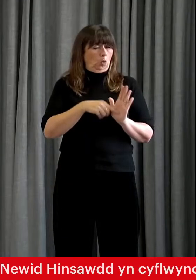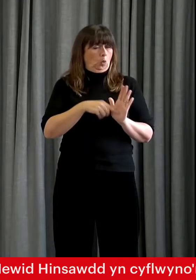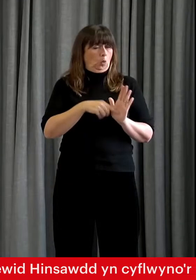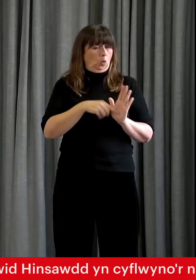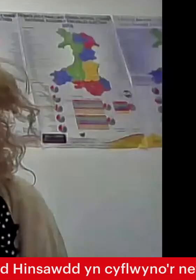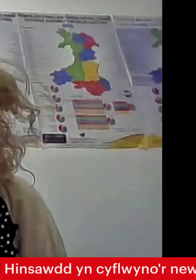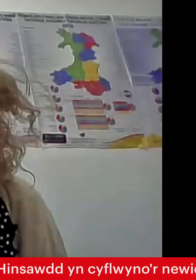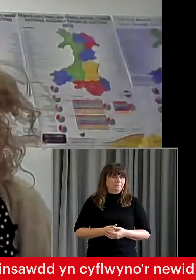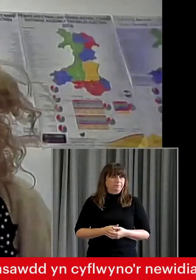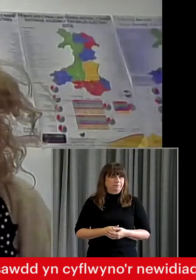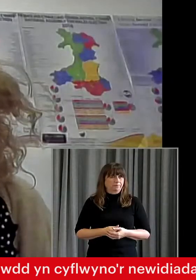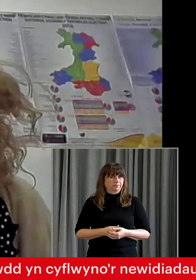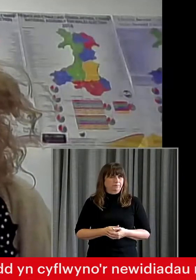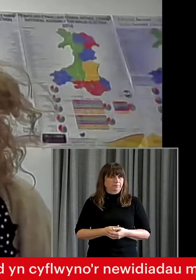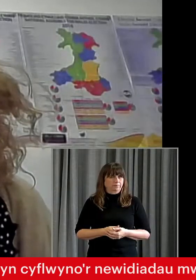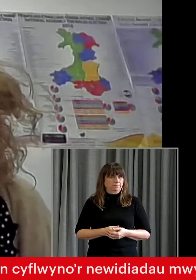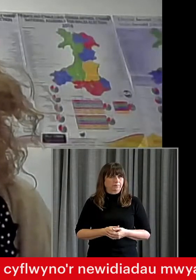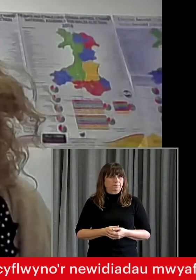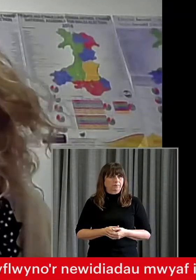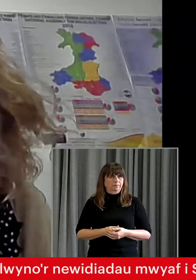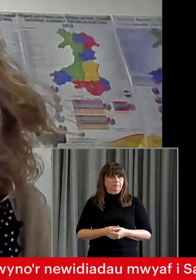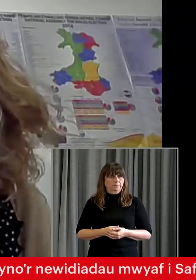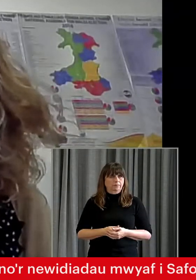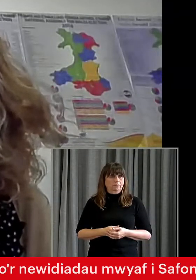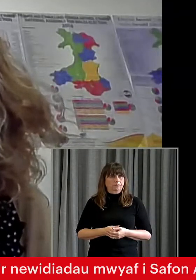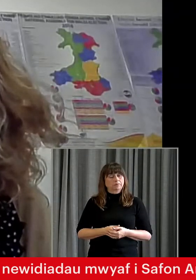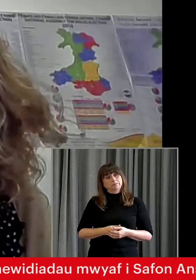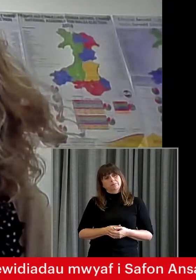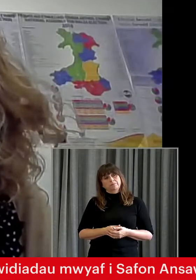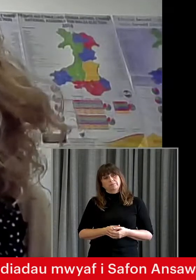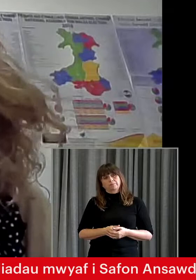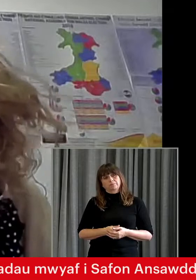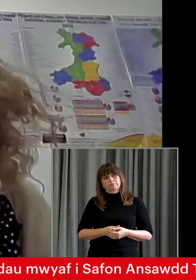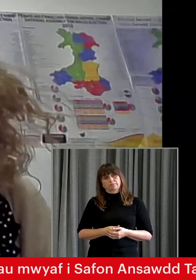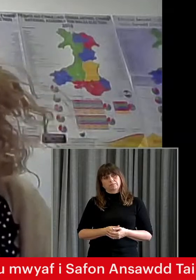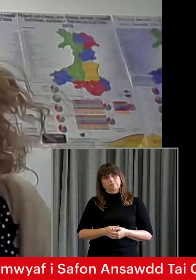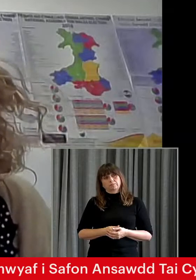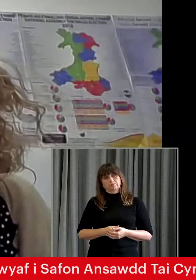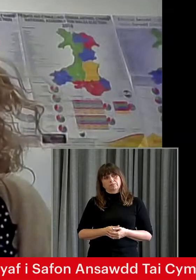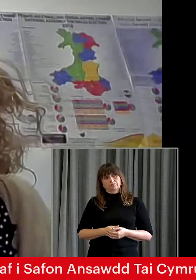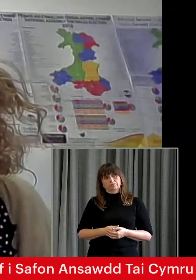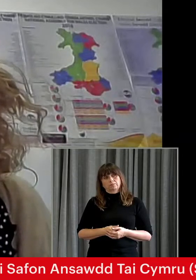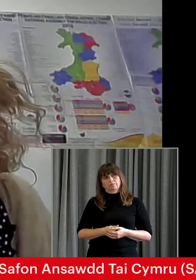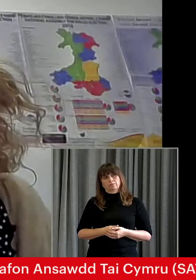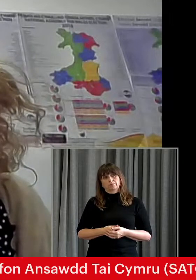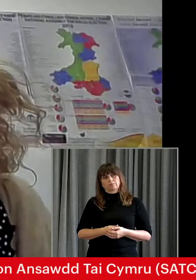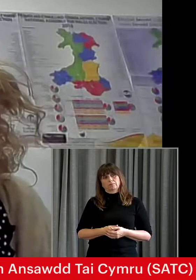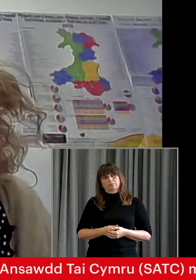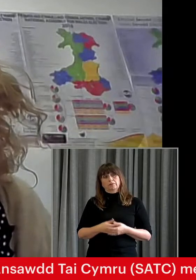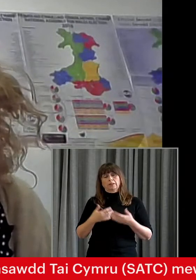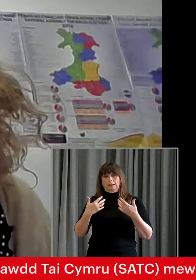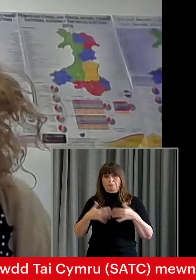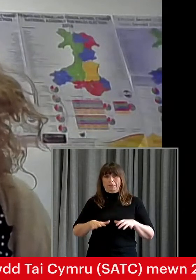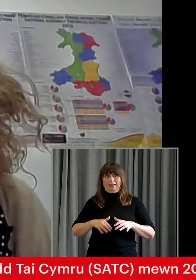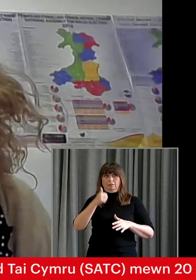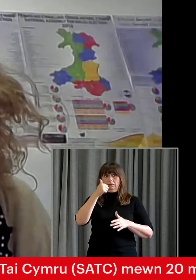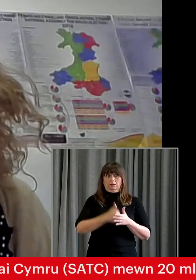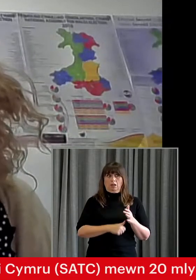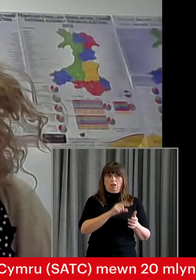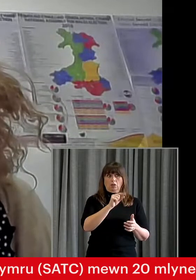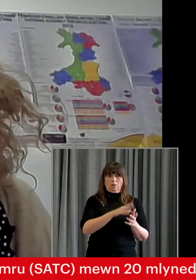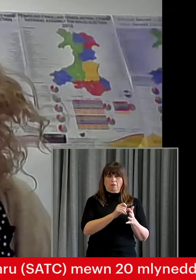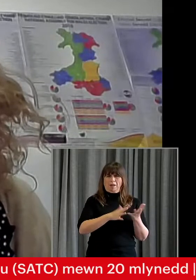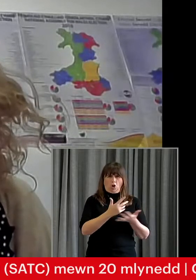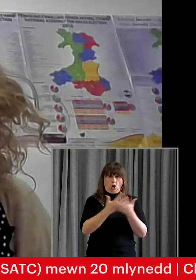I'm sure you saw polling last week, which was obviously in the initial aftermath of the policy being rolled out. There was 46%